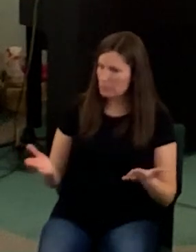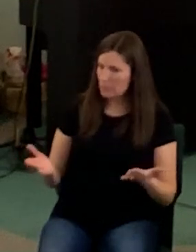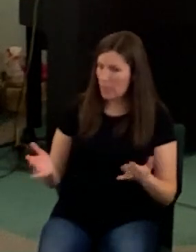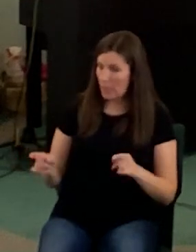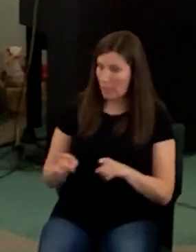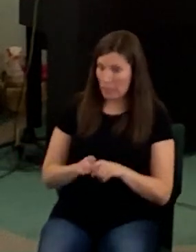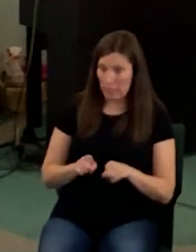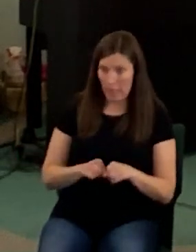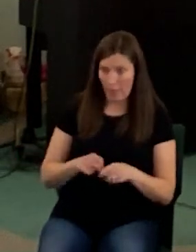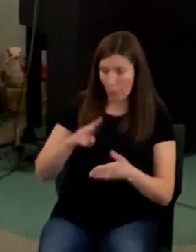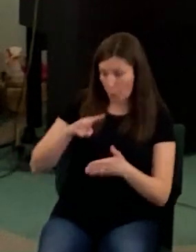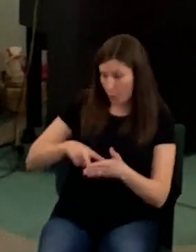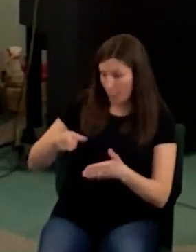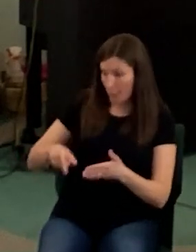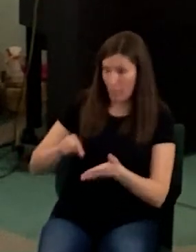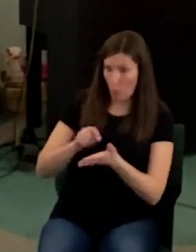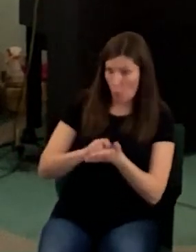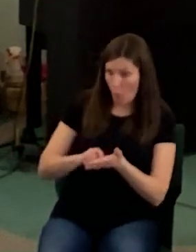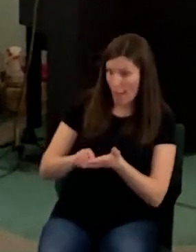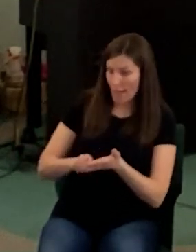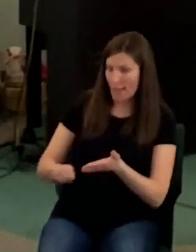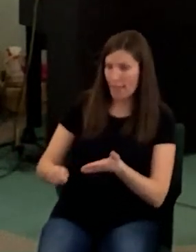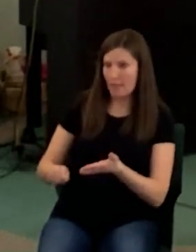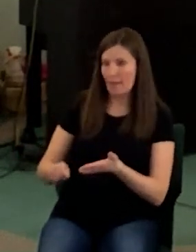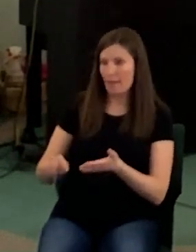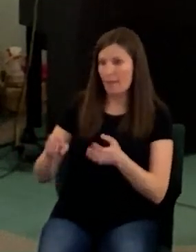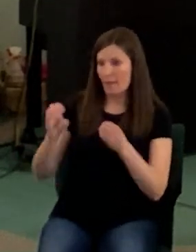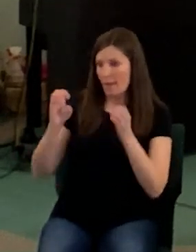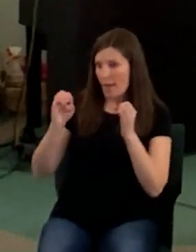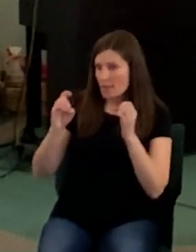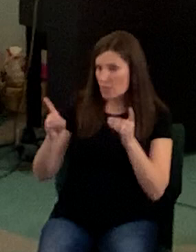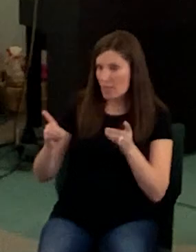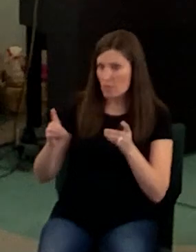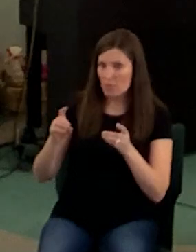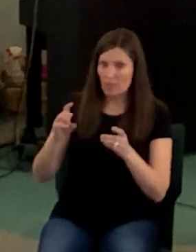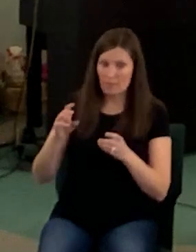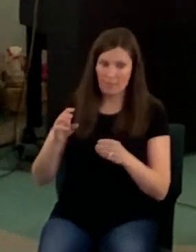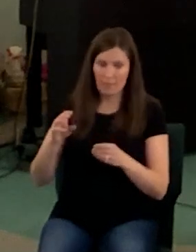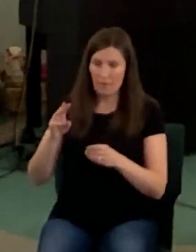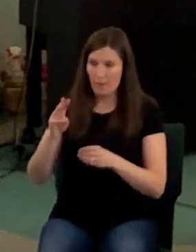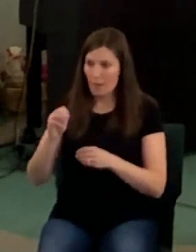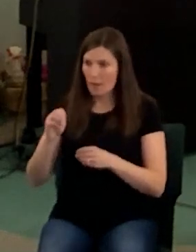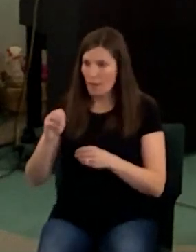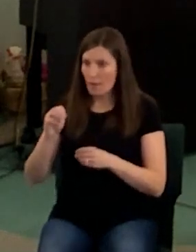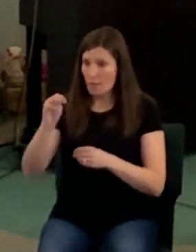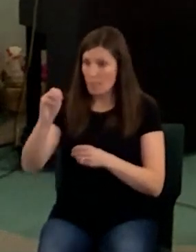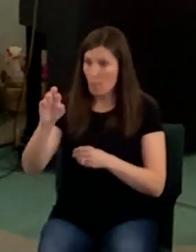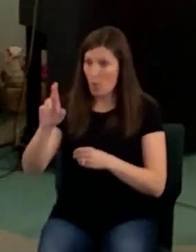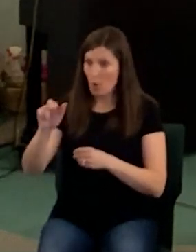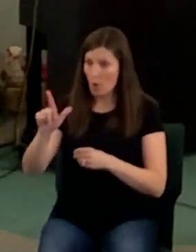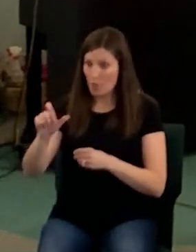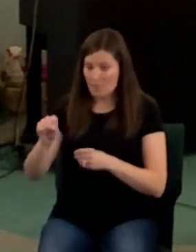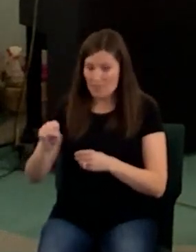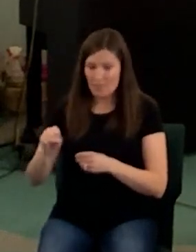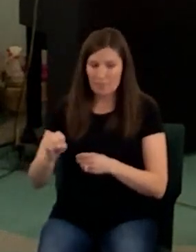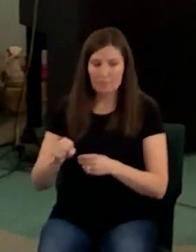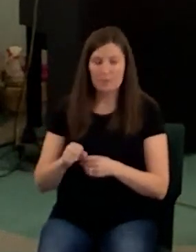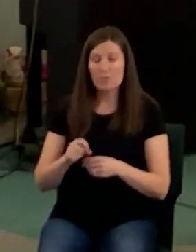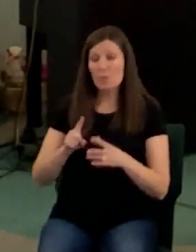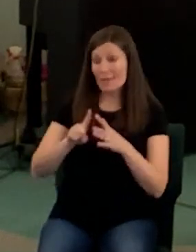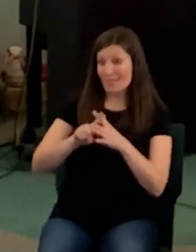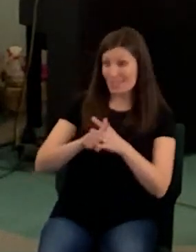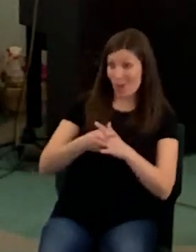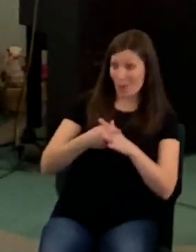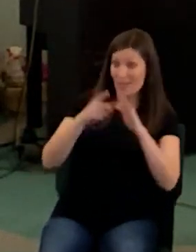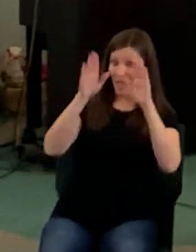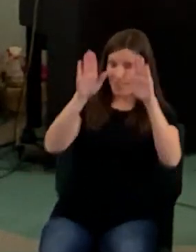like reading, writing, moral education, and manners on Sundays? So he started what they called a Sunday